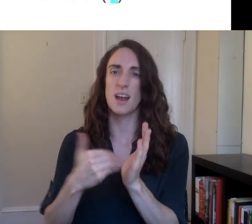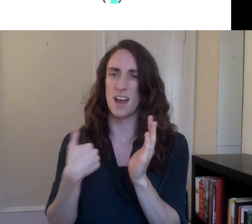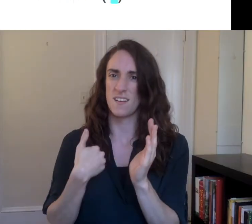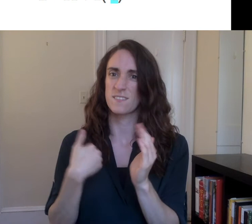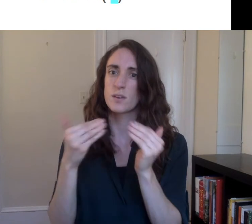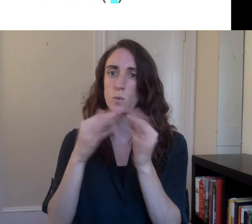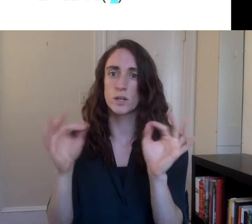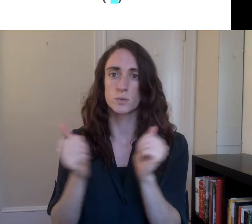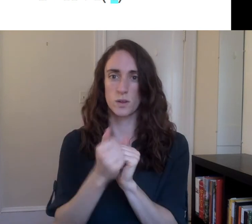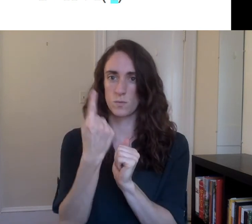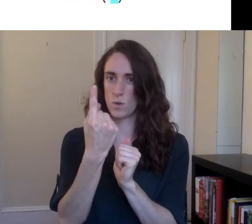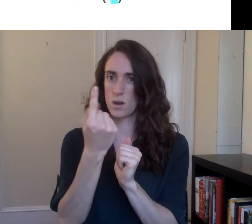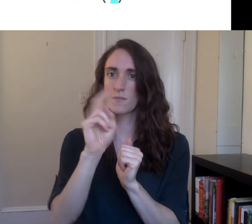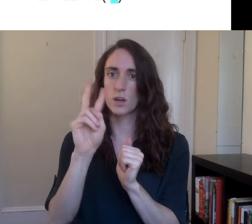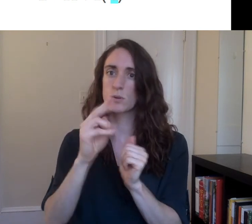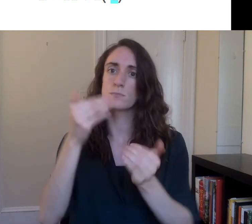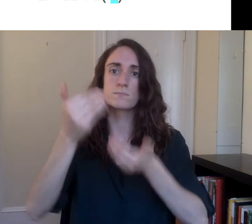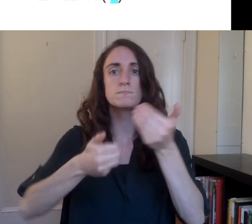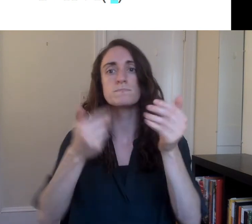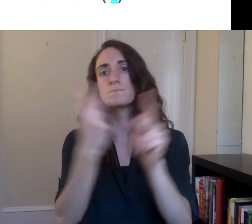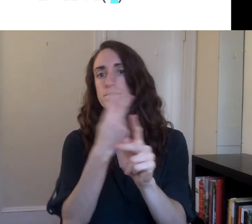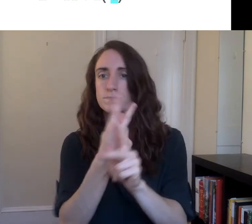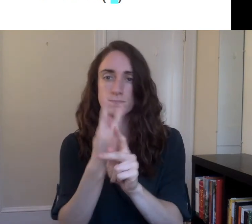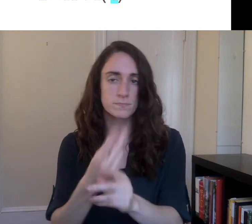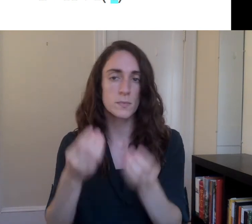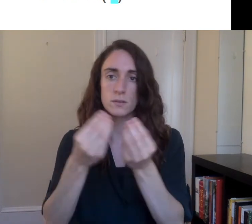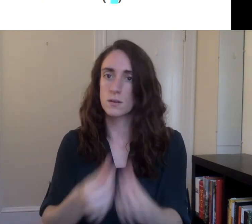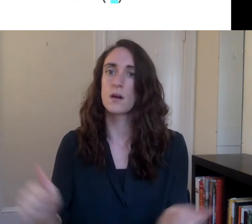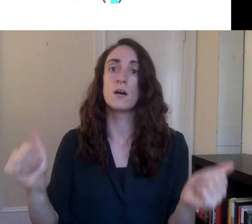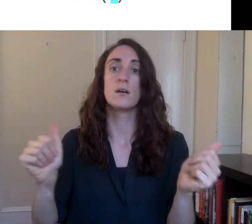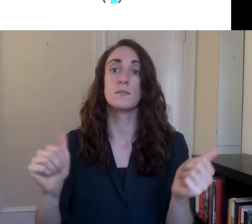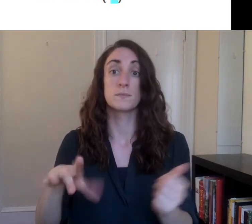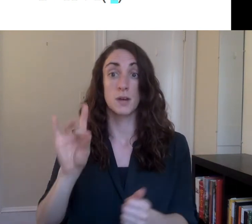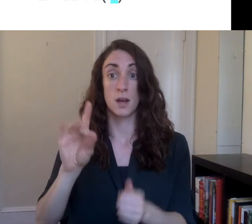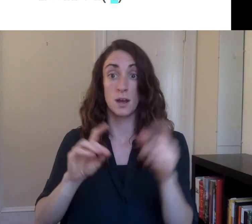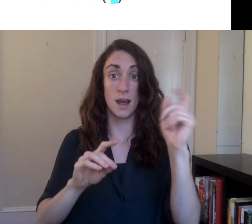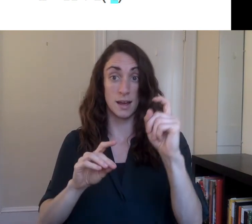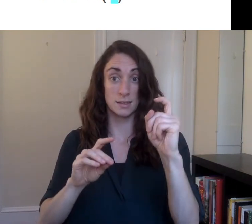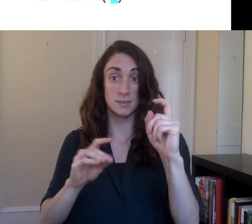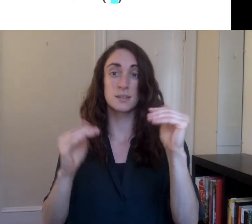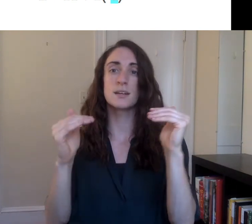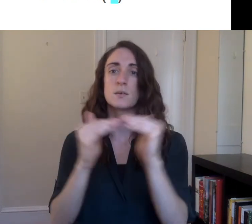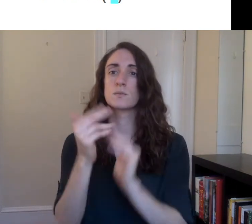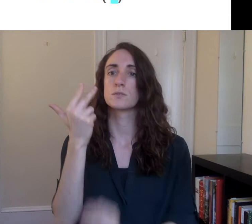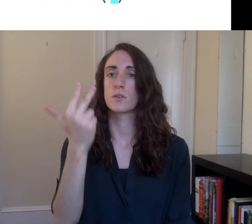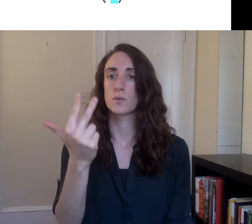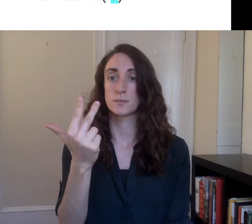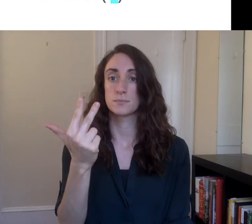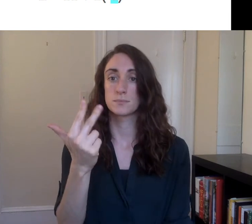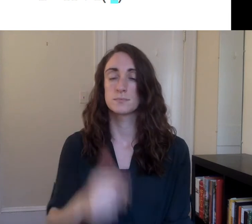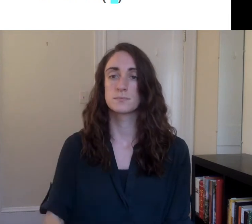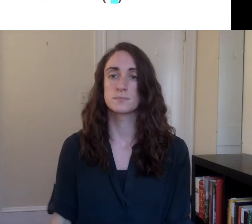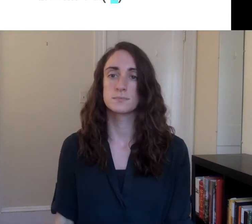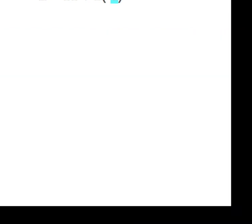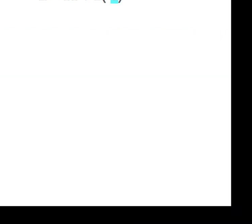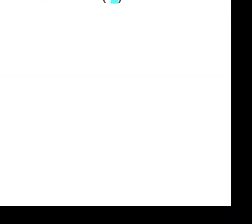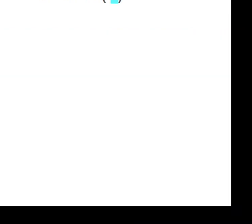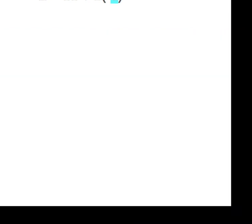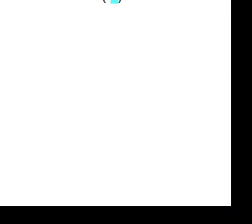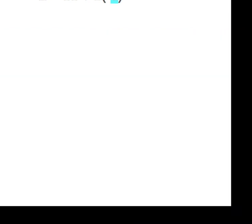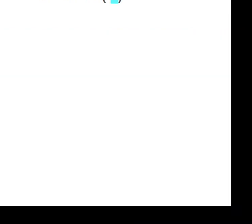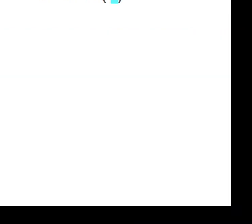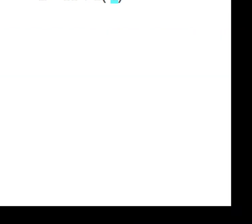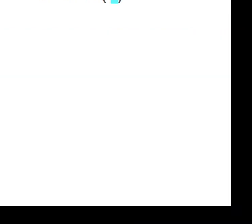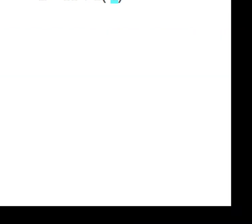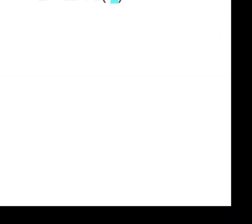So now once again, we have an equation with only one variable, only x. So we can do our usual calculations and we can find that x equals 3.